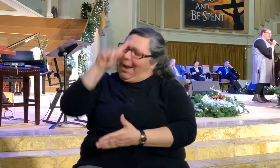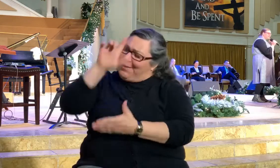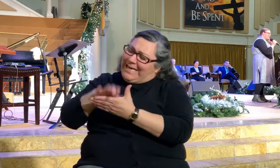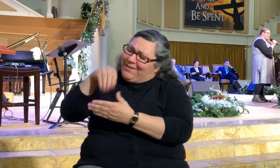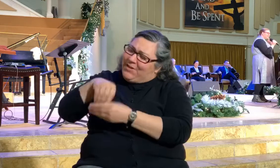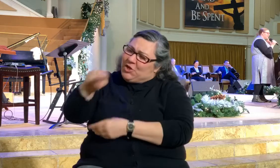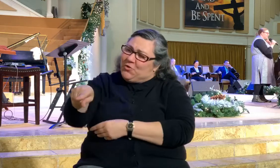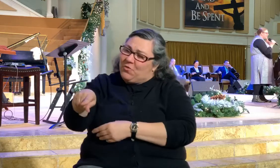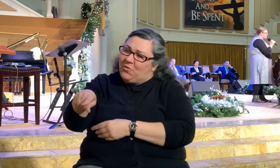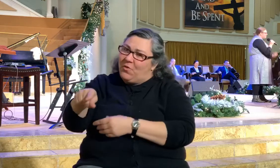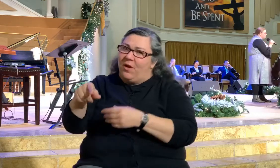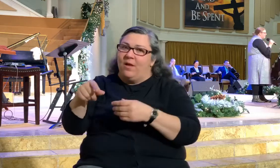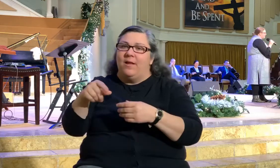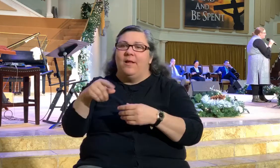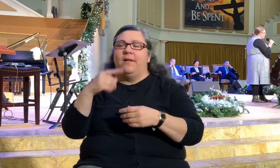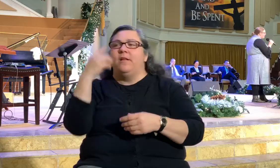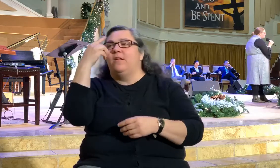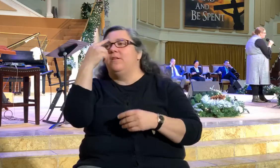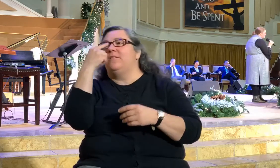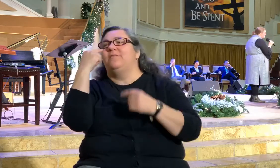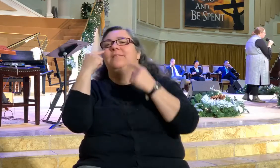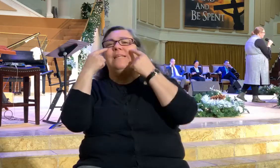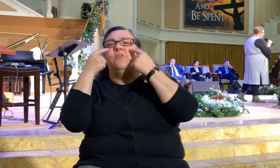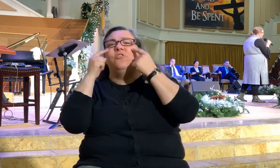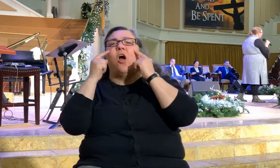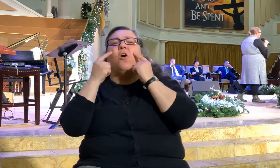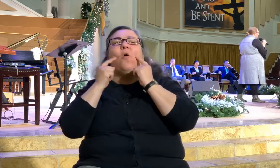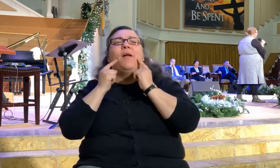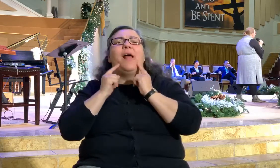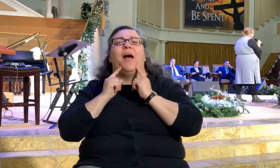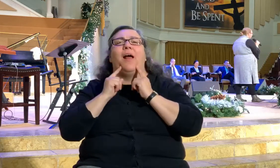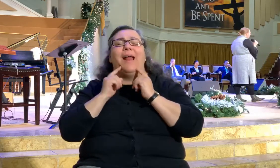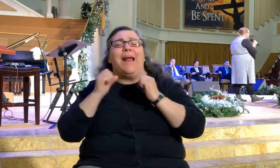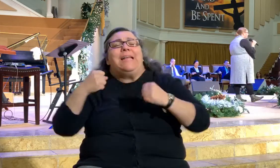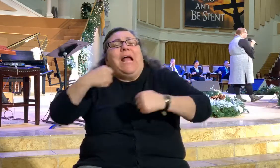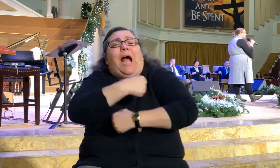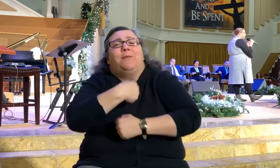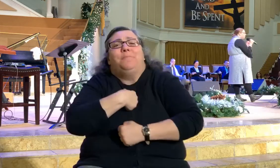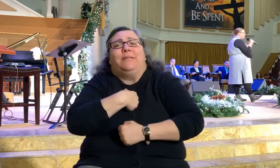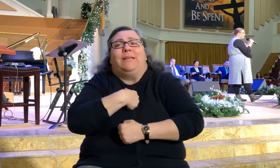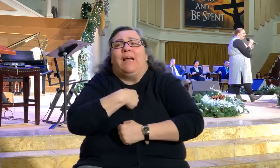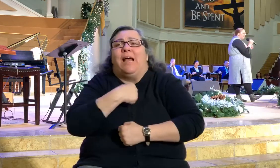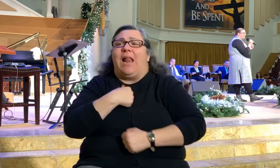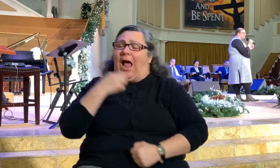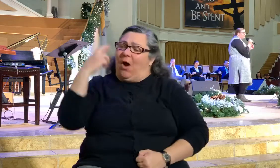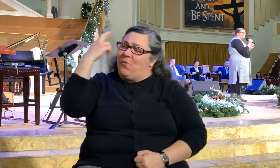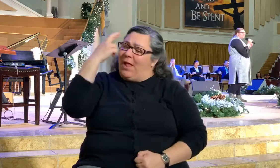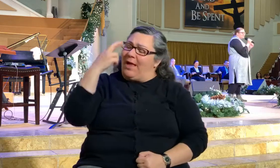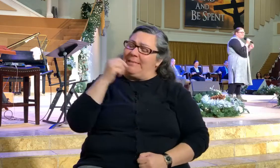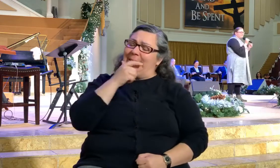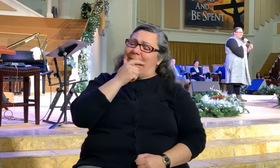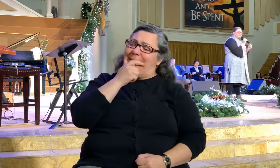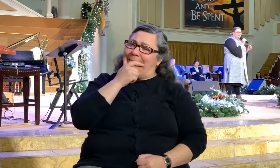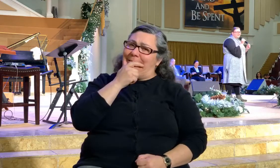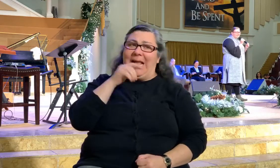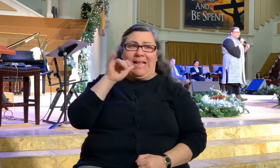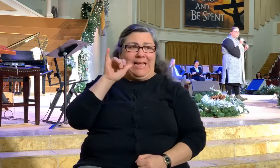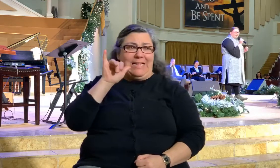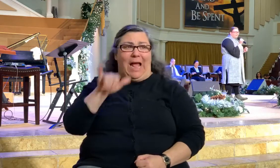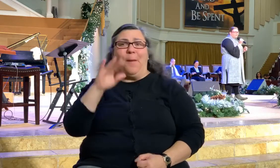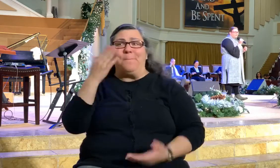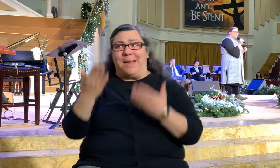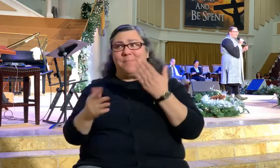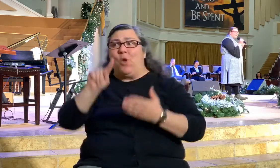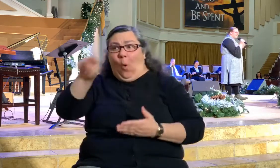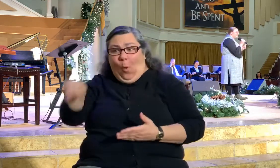to go down his face, and he hugged me, and I realized that that may have been the only time that someone said that they